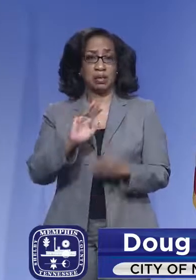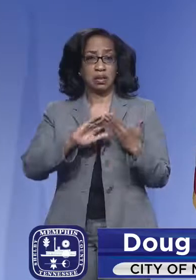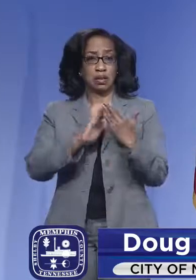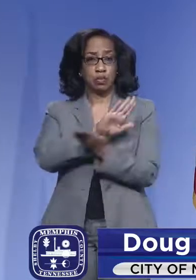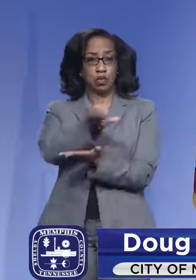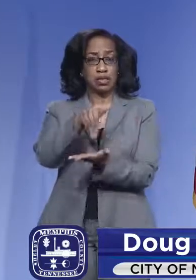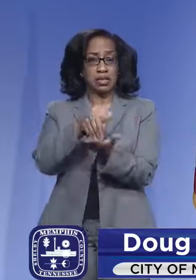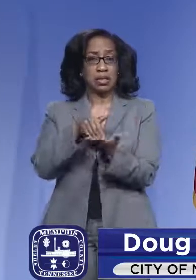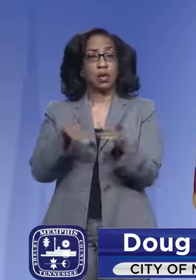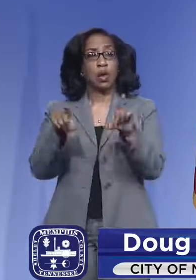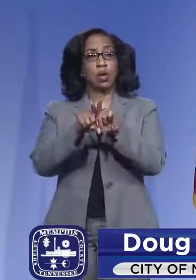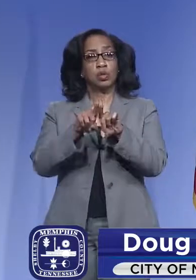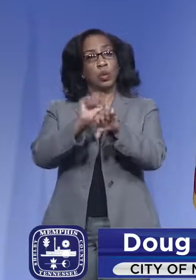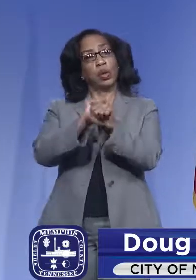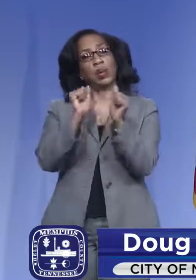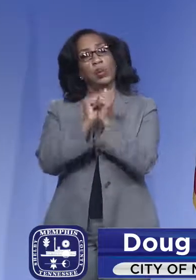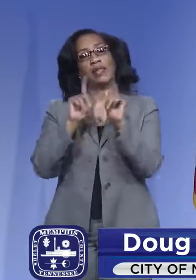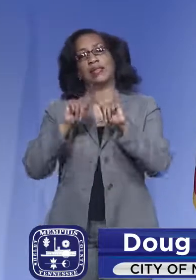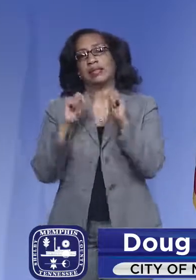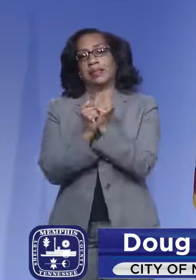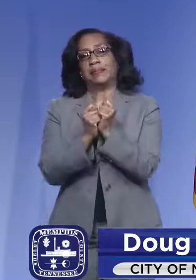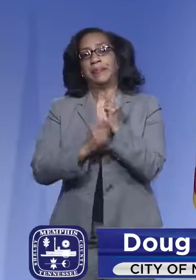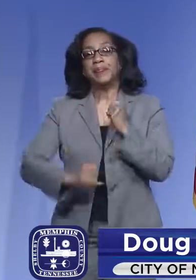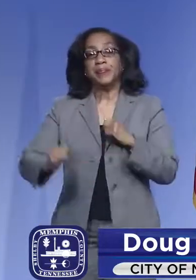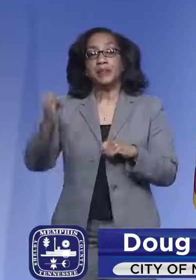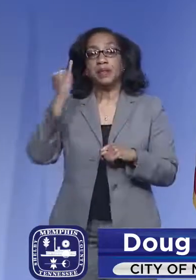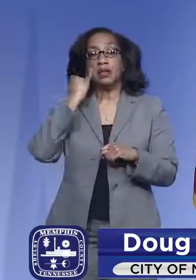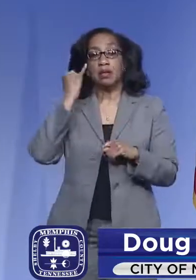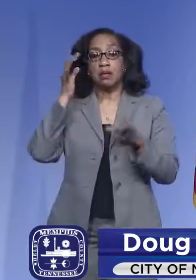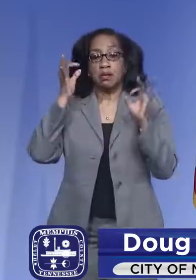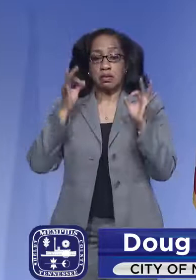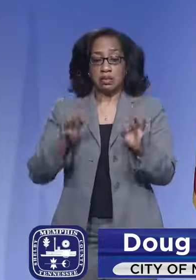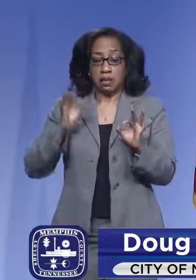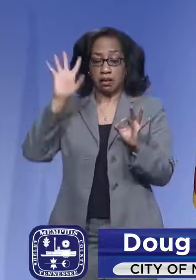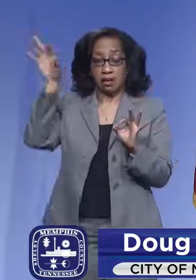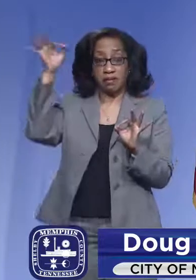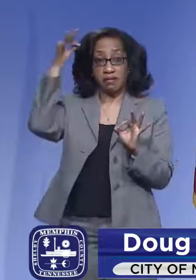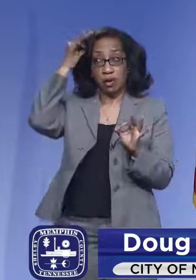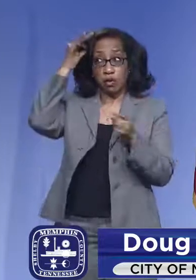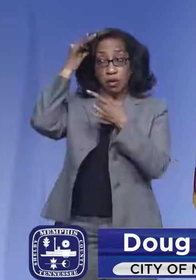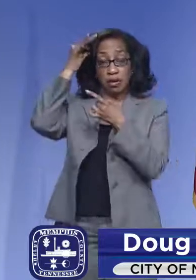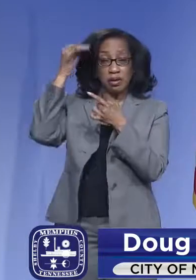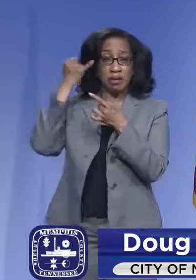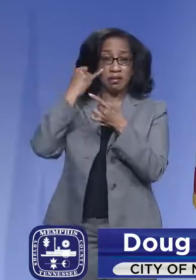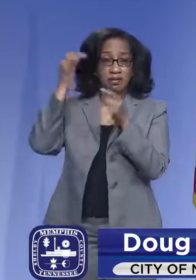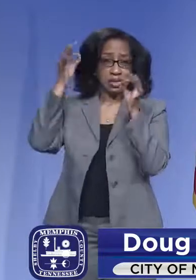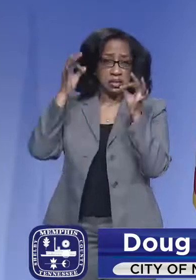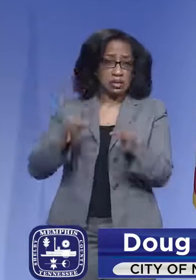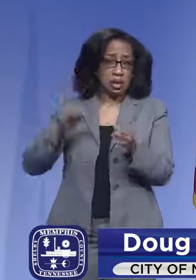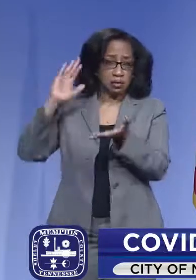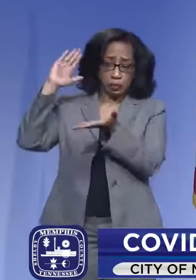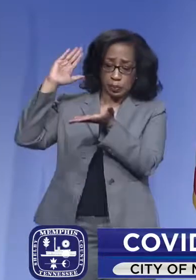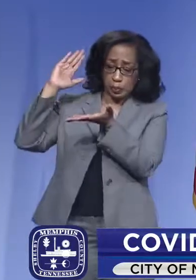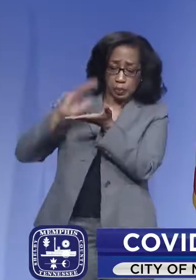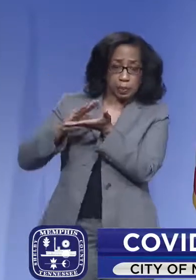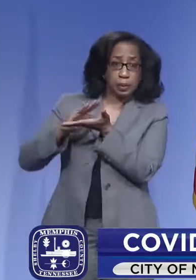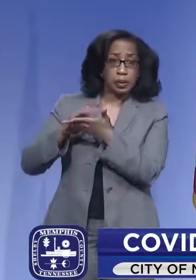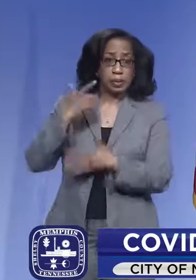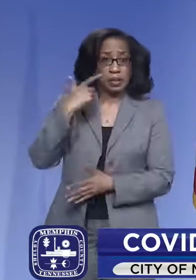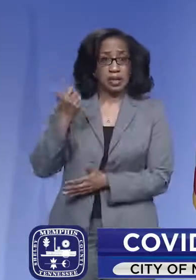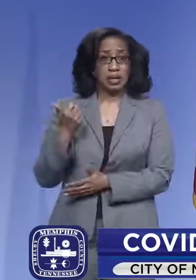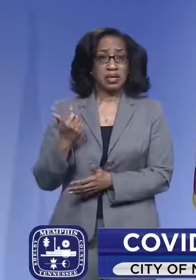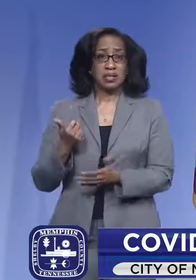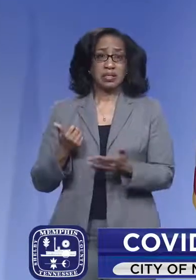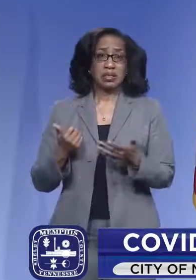We're obviously working with the team there should they decide at the federal level to scale back some of the presence here because of lack of